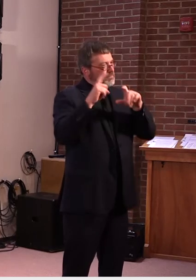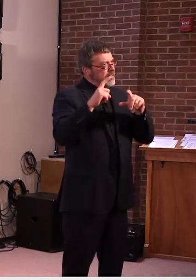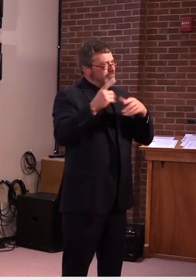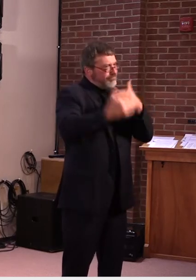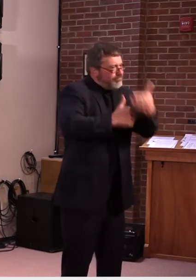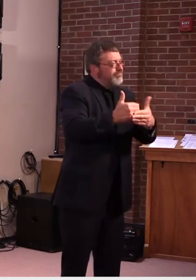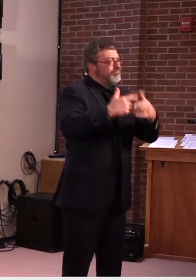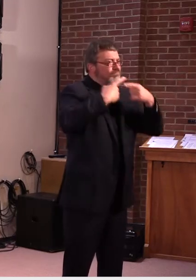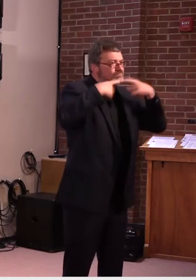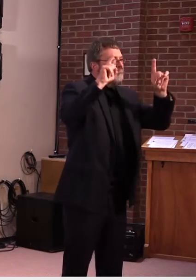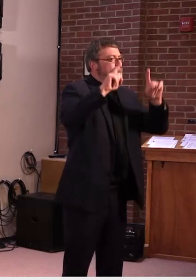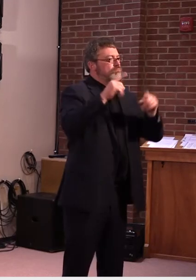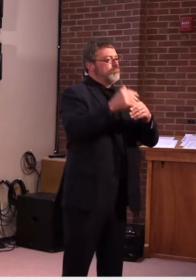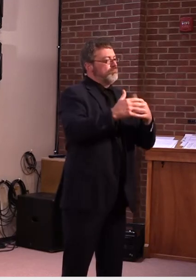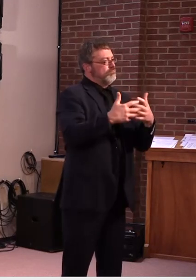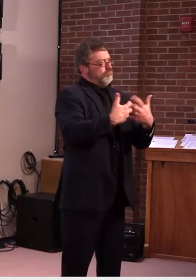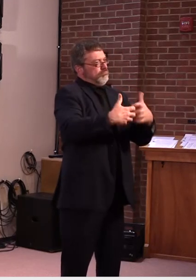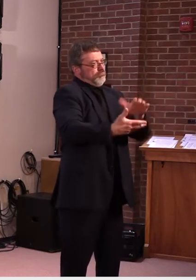Thank you.